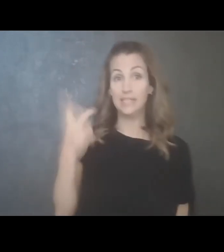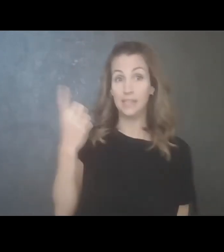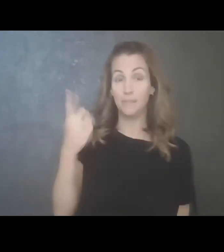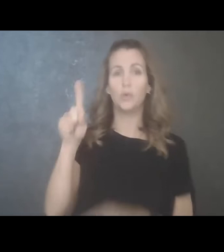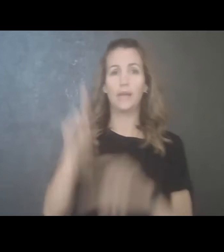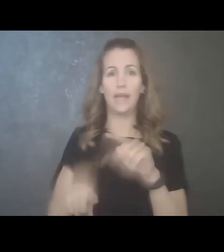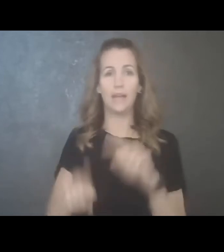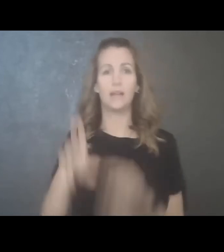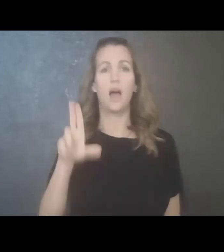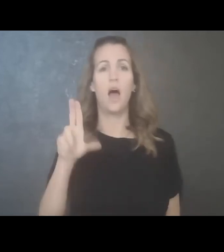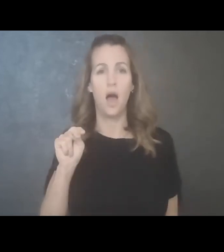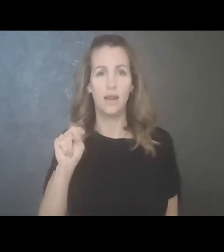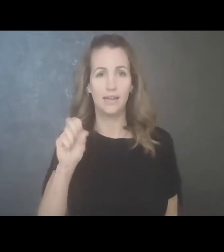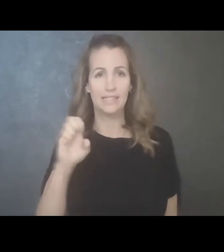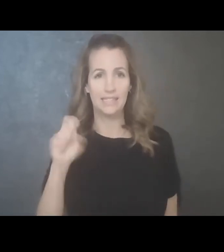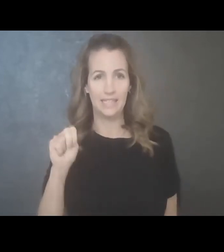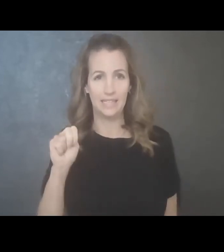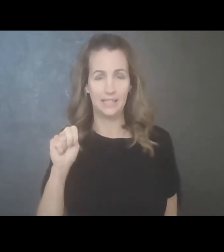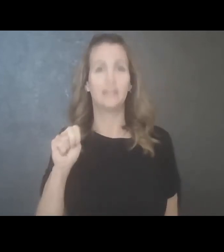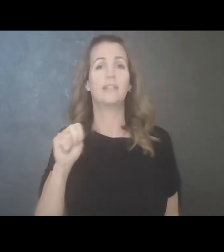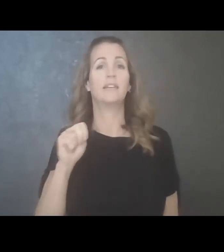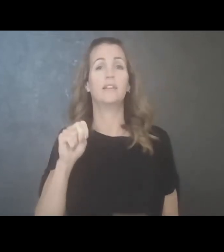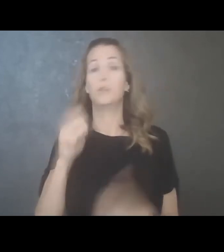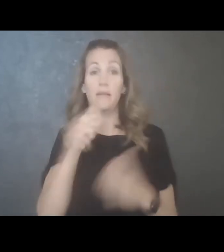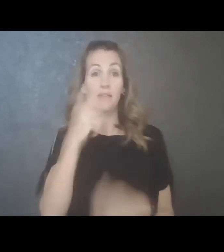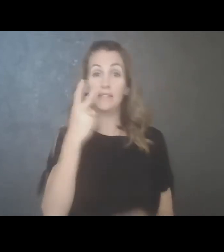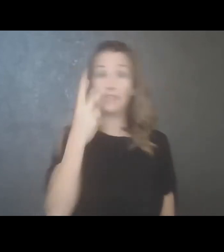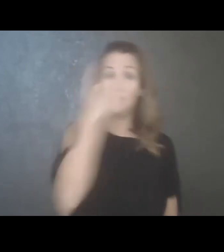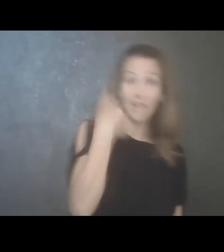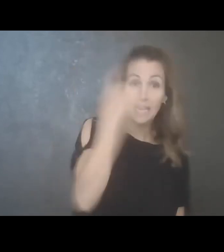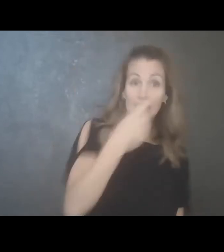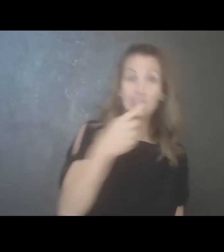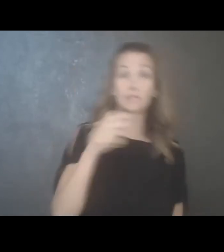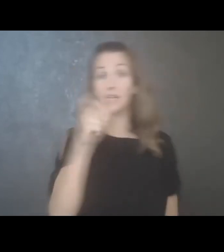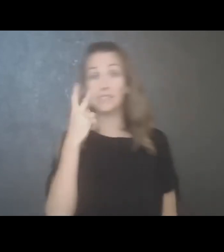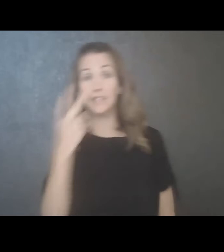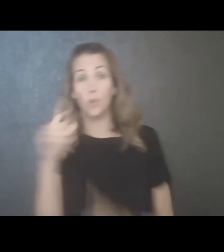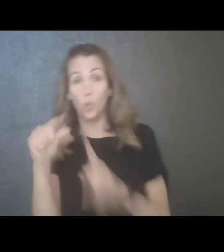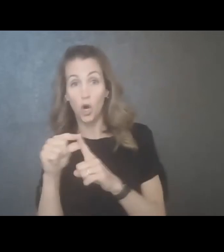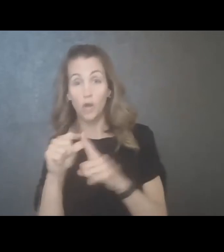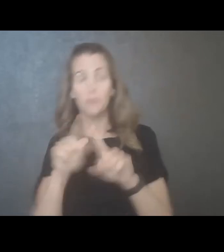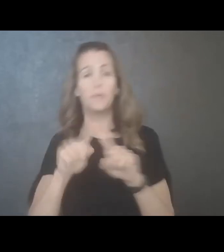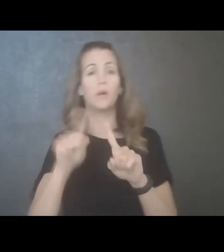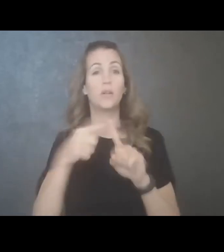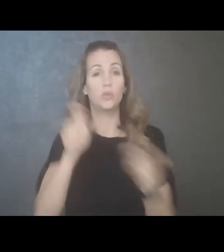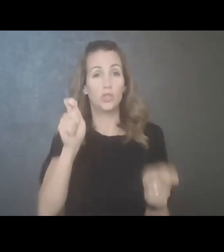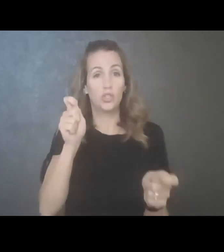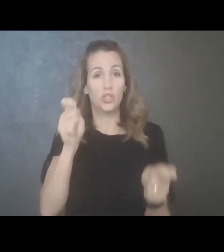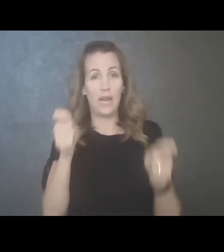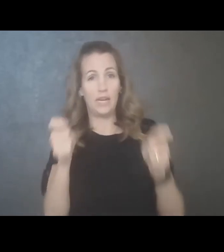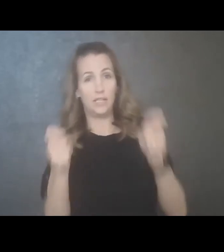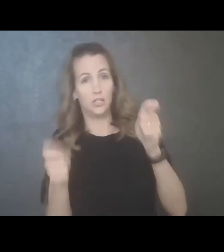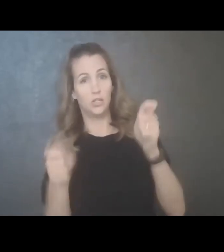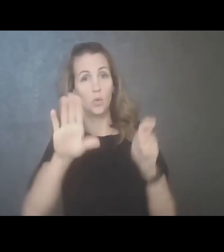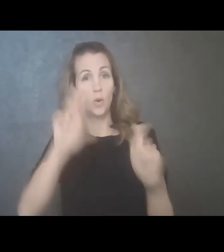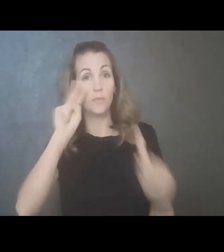you might have seen the face, but you didn't see the liar. You might have seen liar, but you didn't see the face. And once you change that perspective, once you have that little shift in perspective,